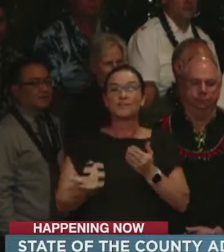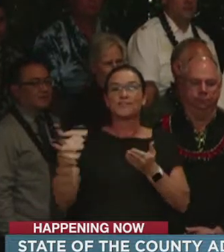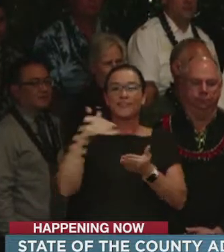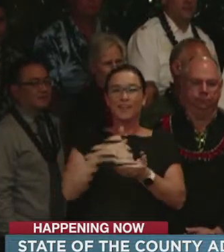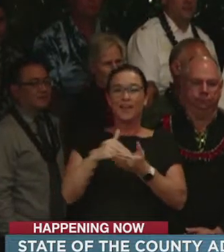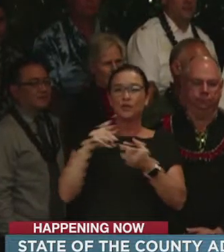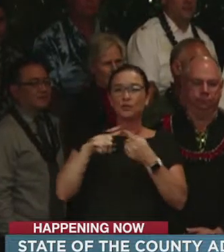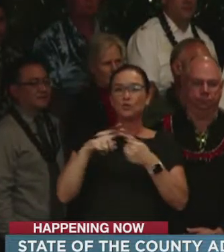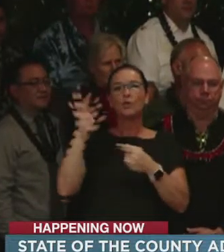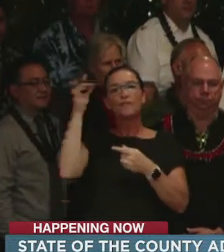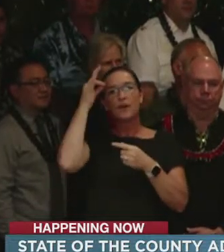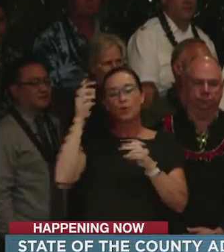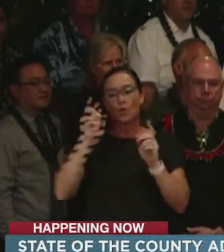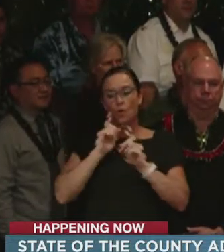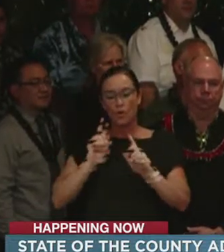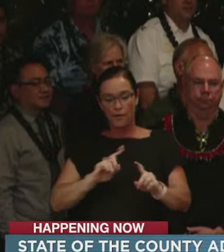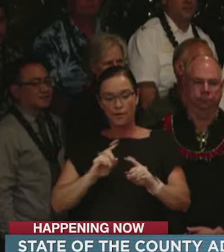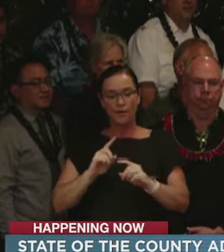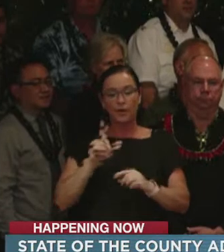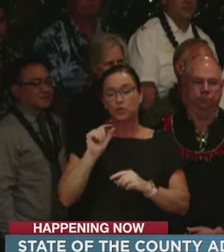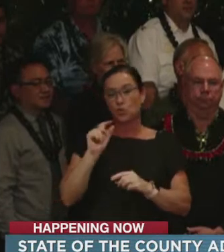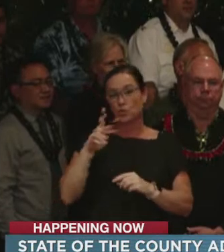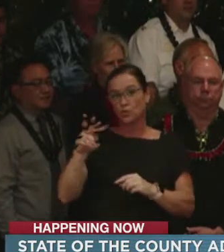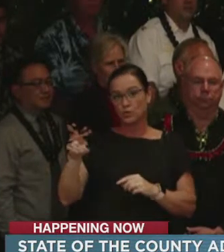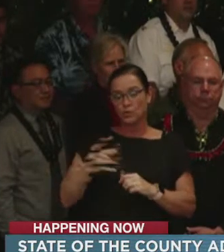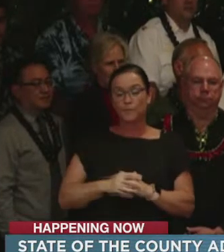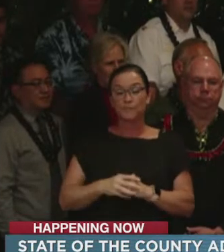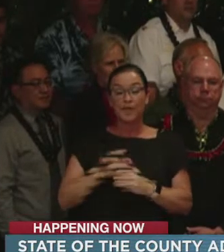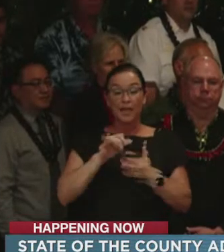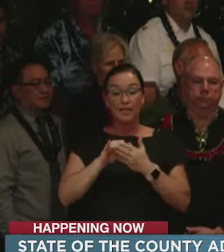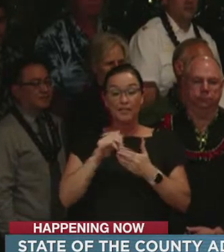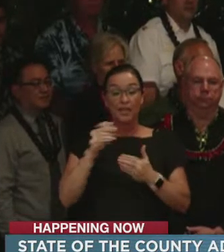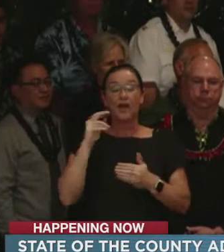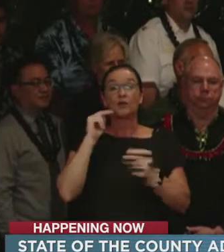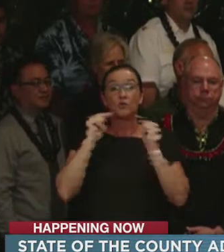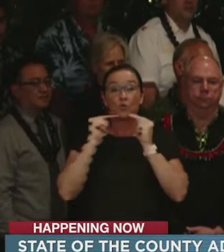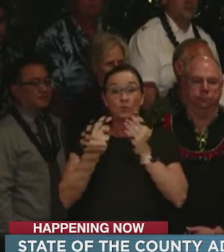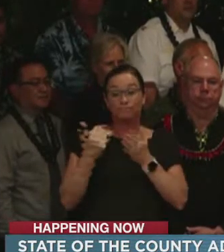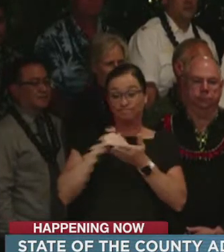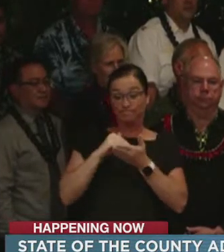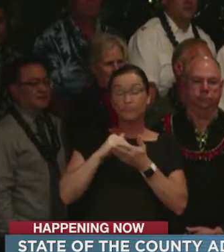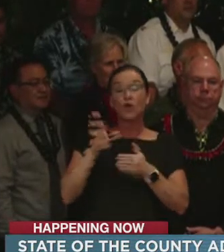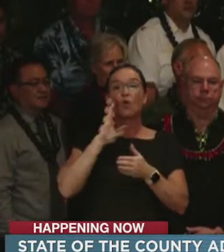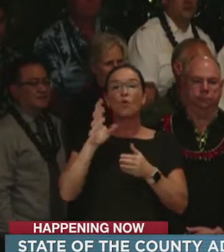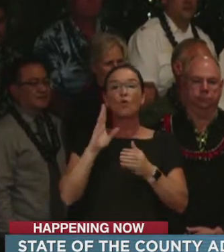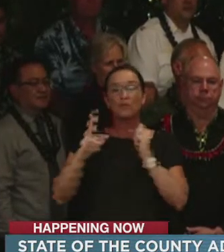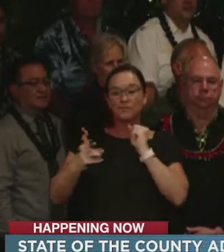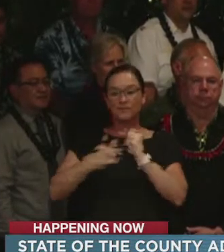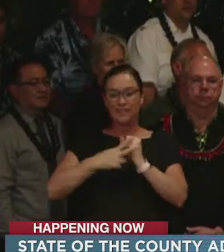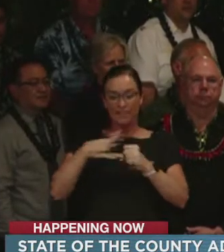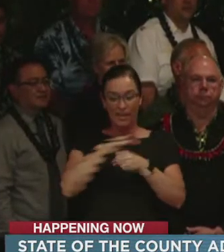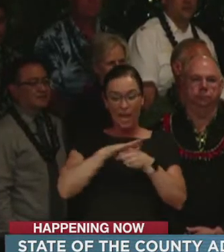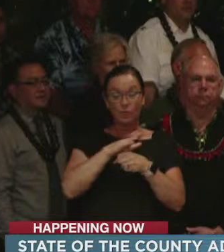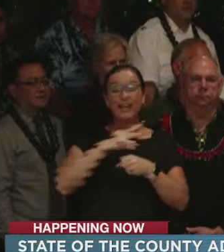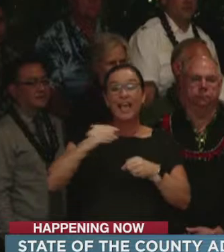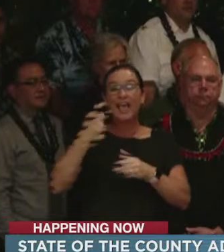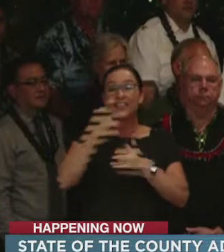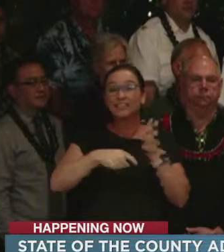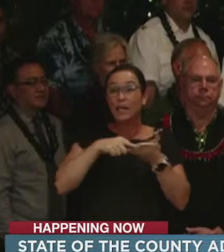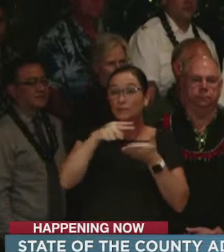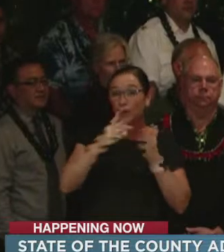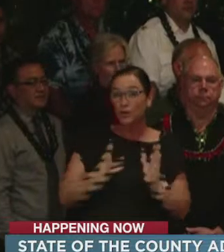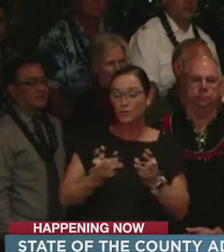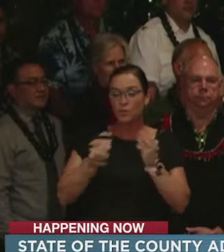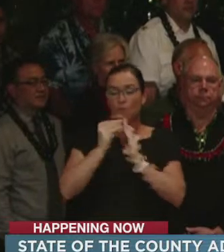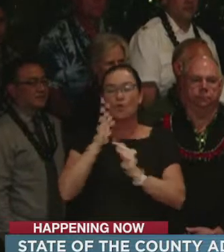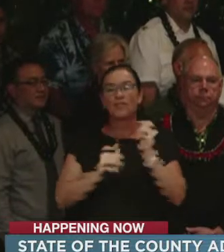federal order in 2022. This renegotiation will save our county and, more importantly, our taxpayers